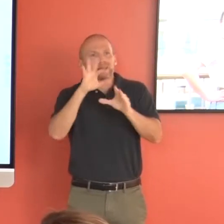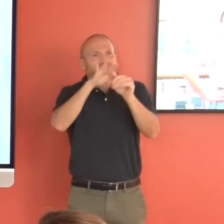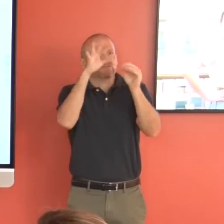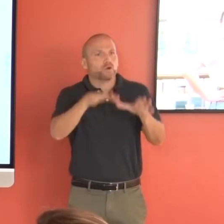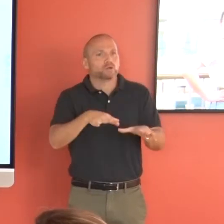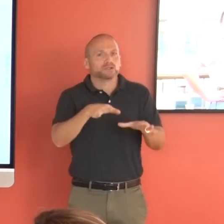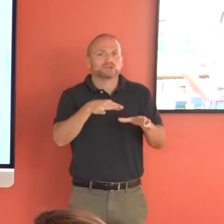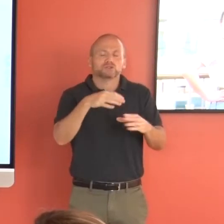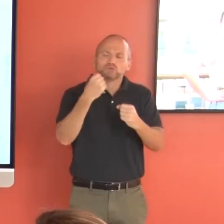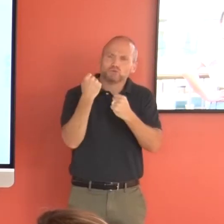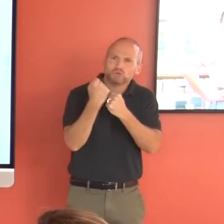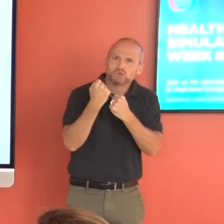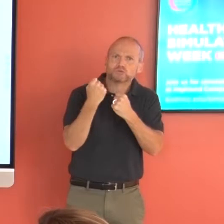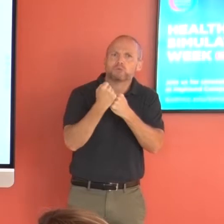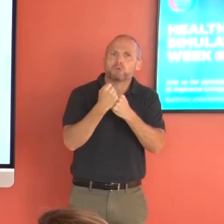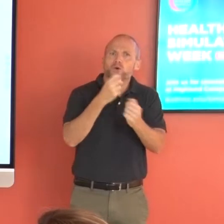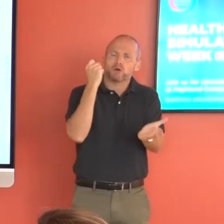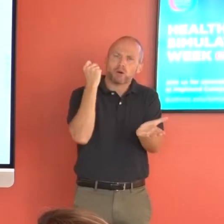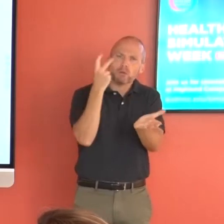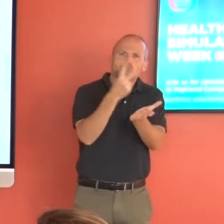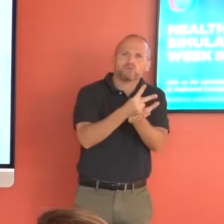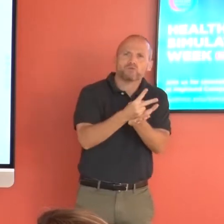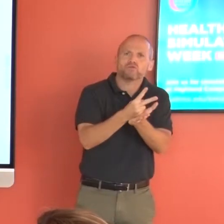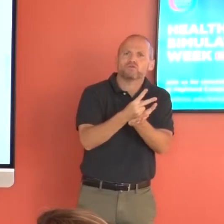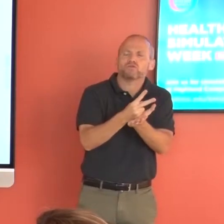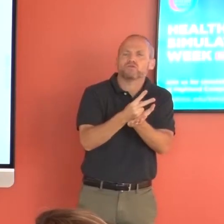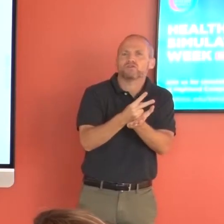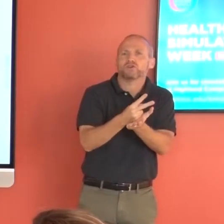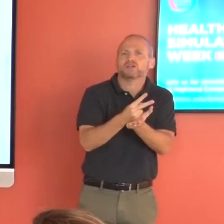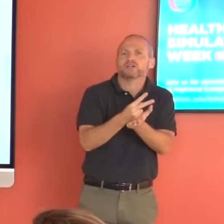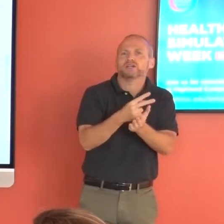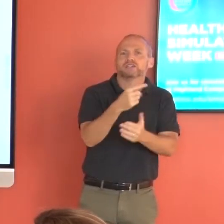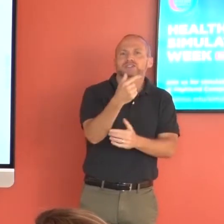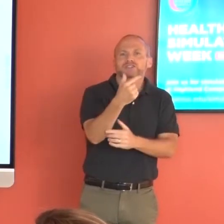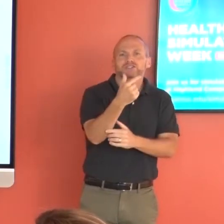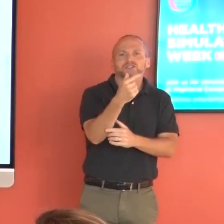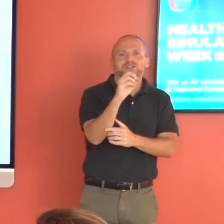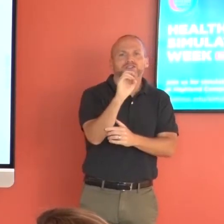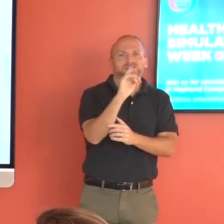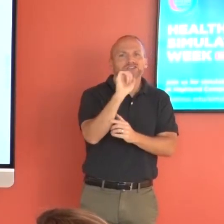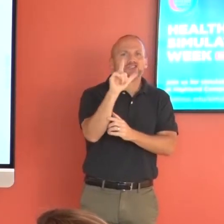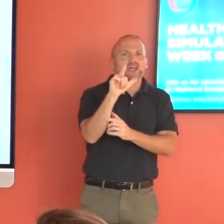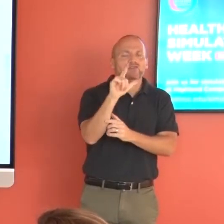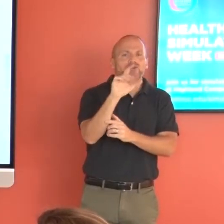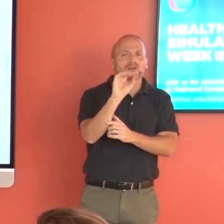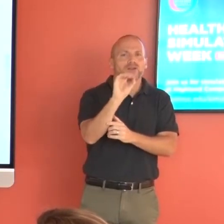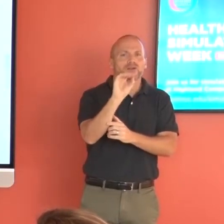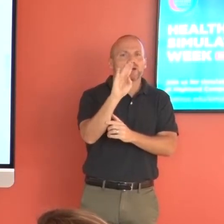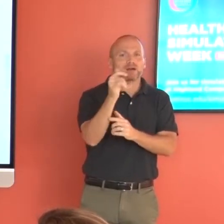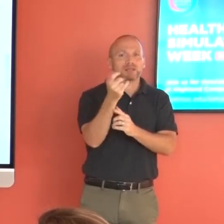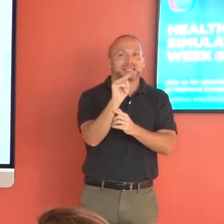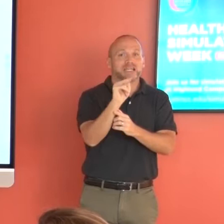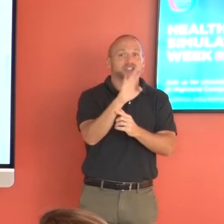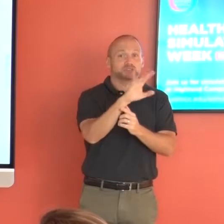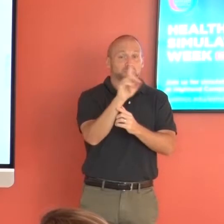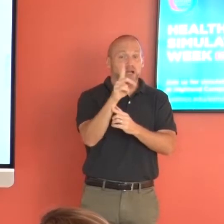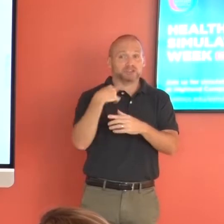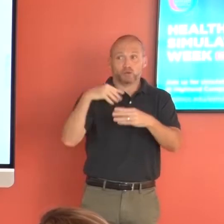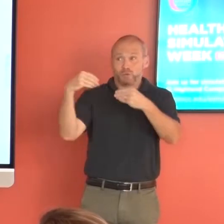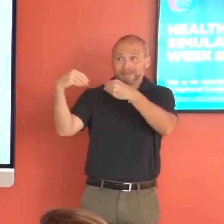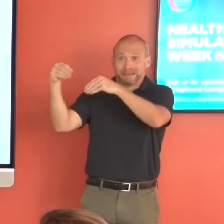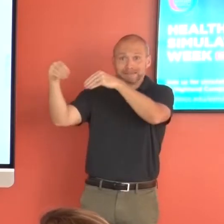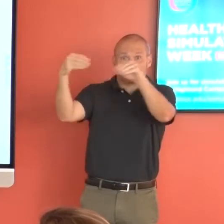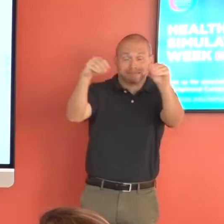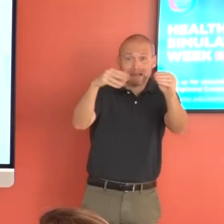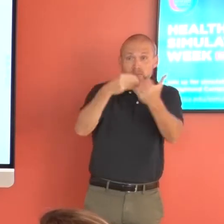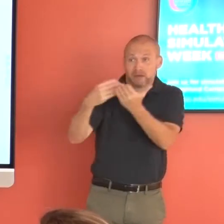support us by approving general obligation bonds. And we sell those bonds and then we build new buildings or